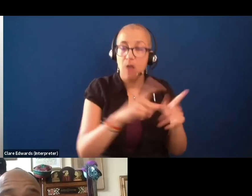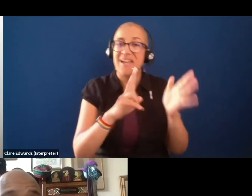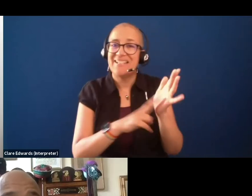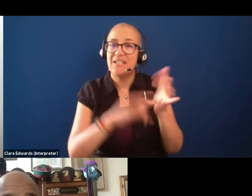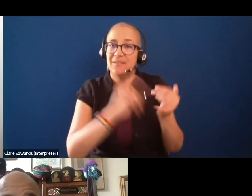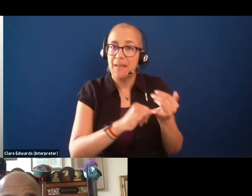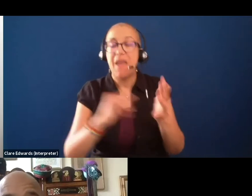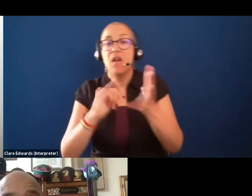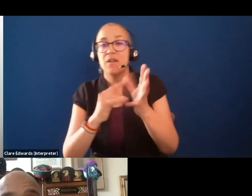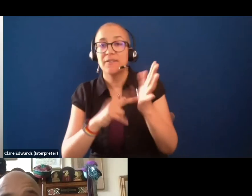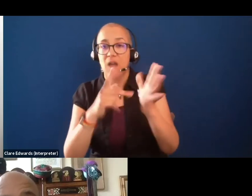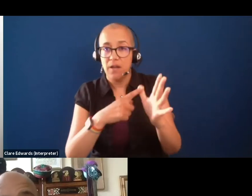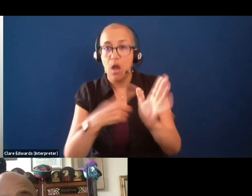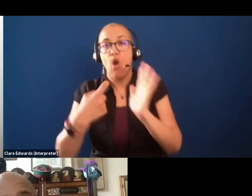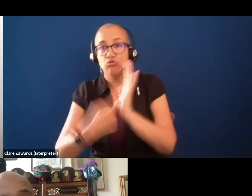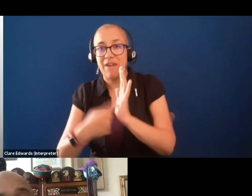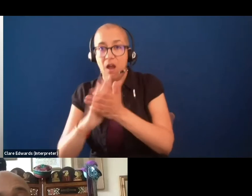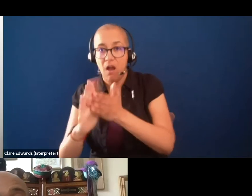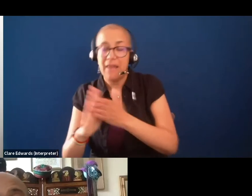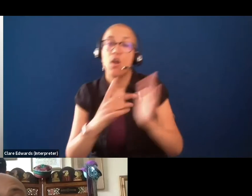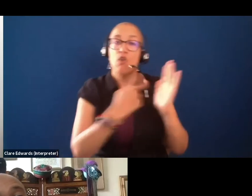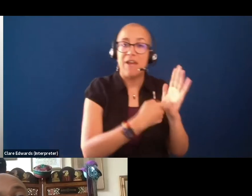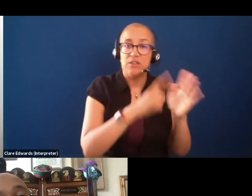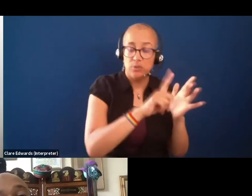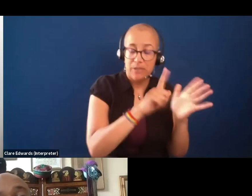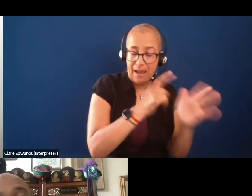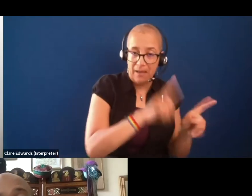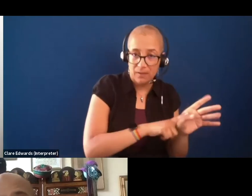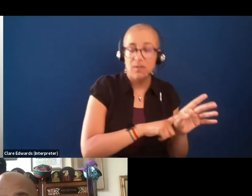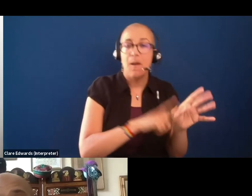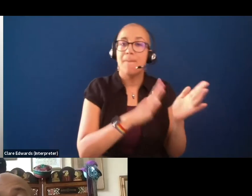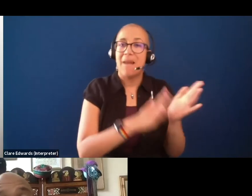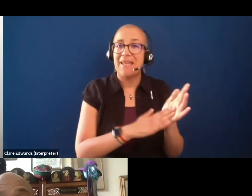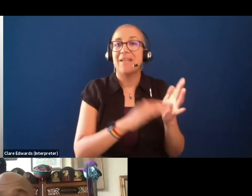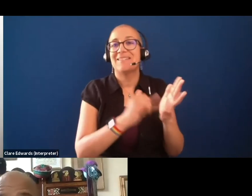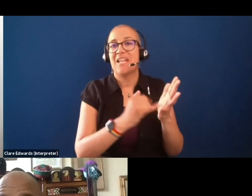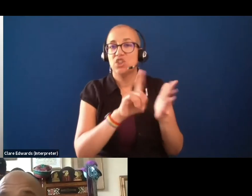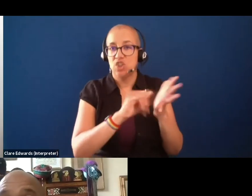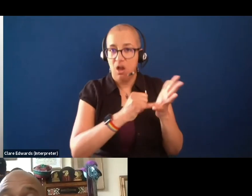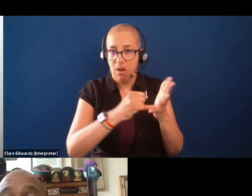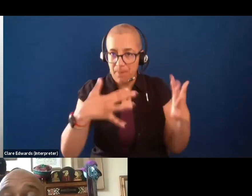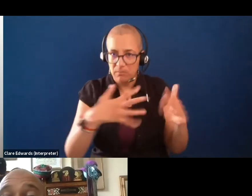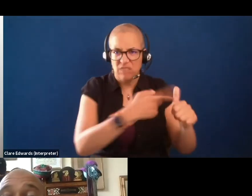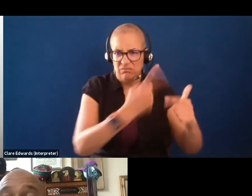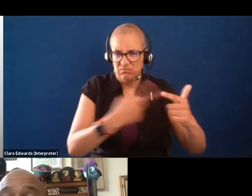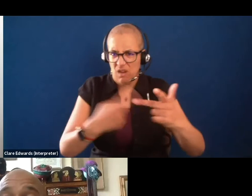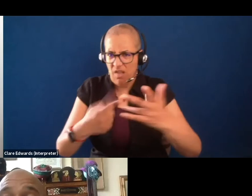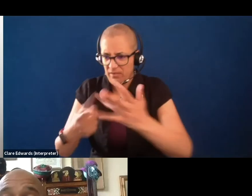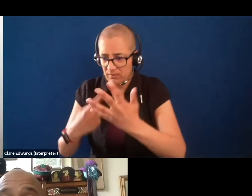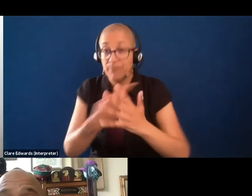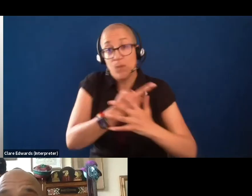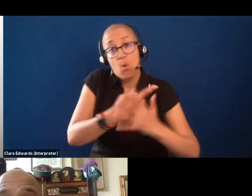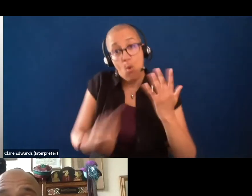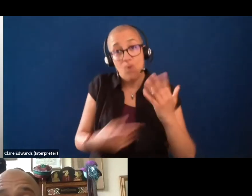Sana, Ria Hartley, Rachel Young, Lasana Shabazz, Malik Nasad Sharp, amongst others. All of these are